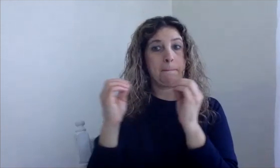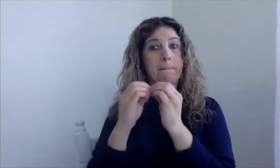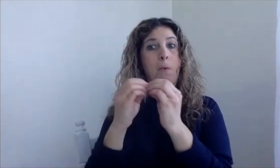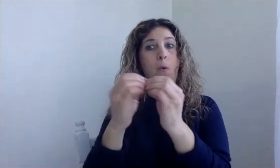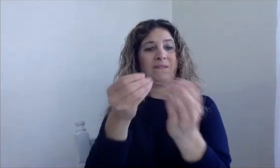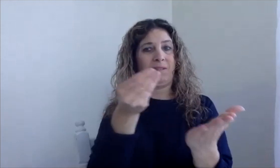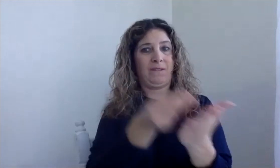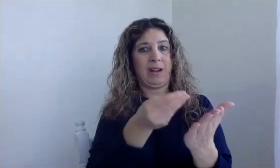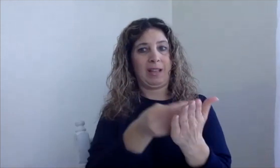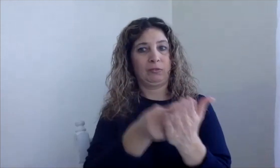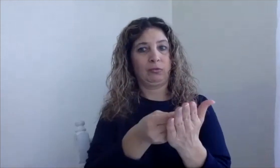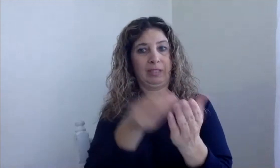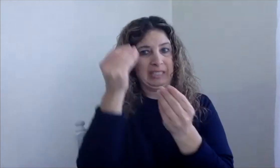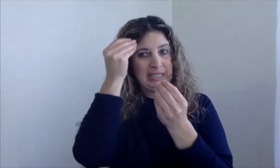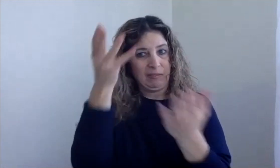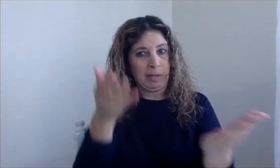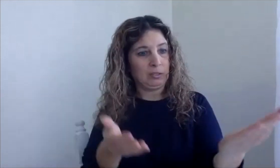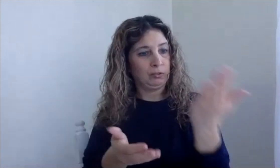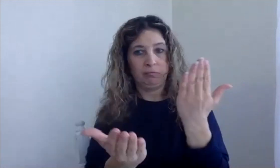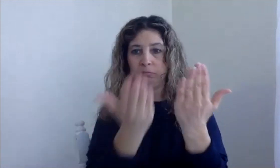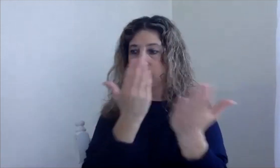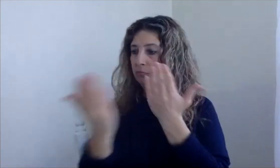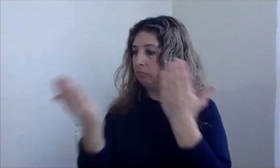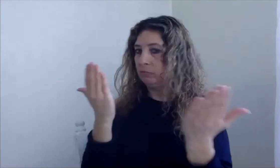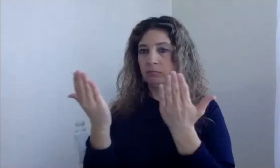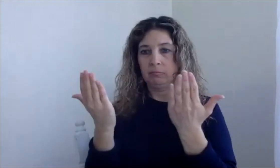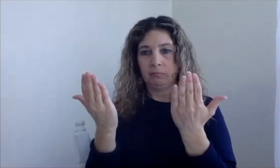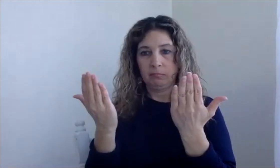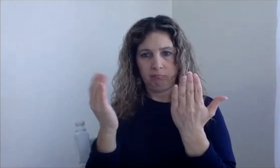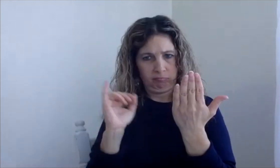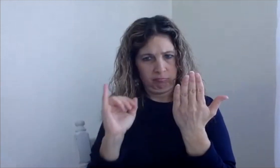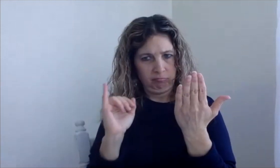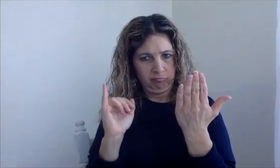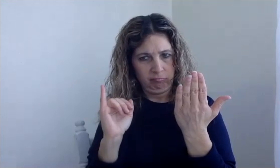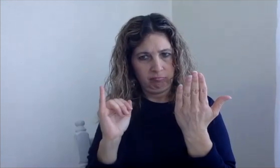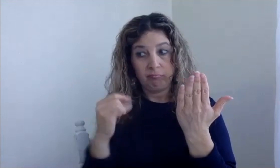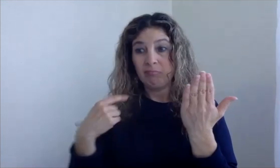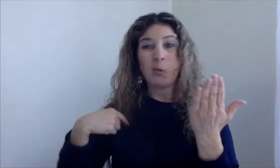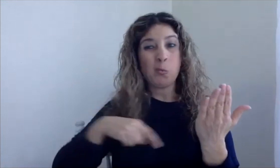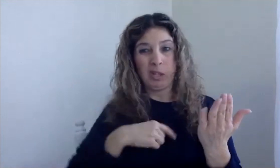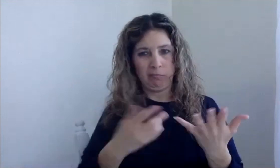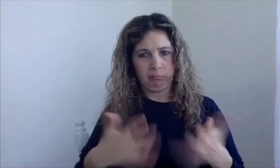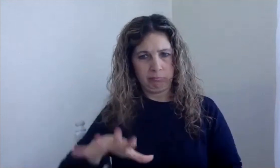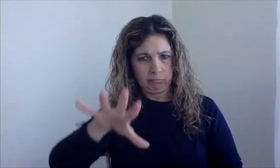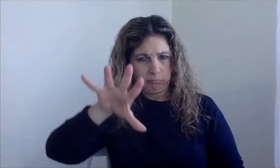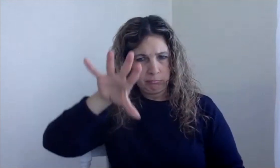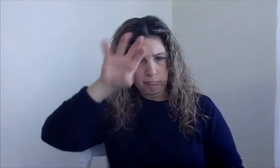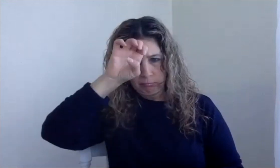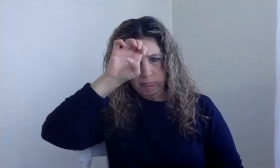However, we were able to get additional financial information that we've been able to study.